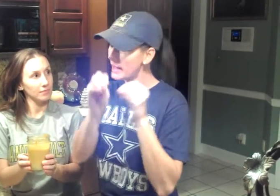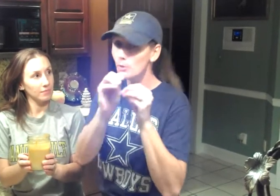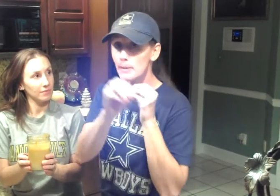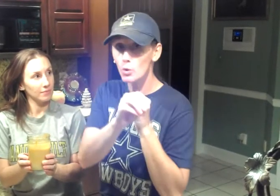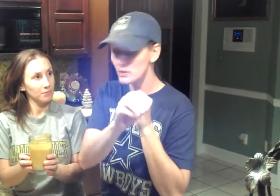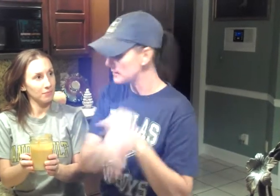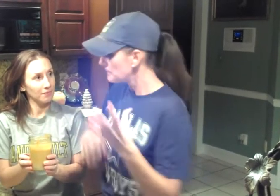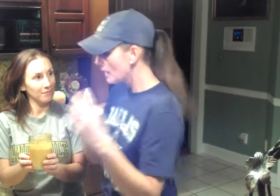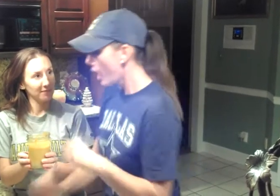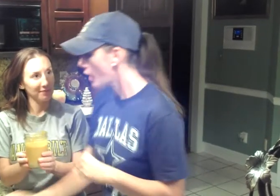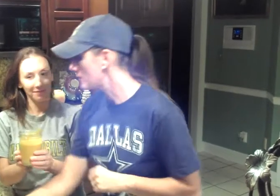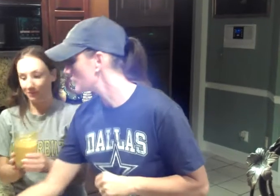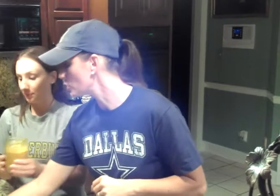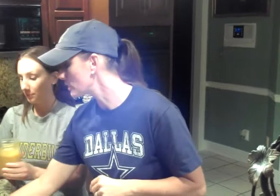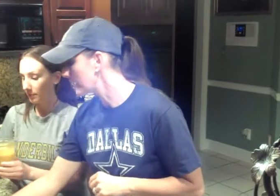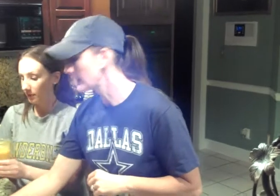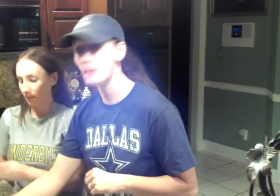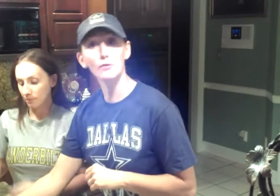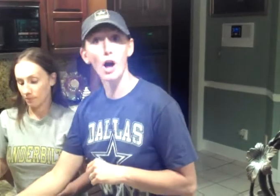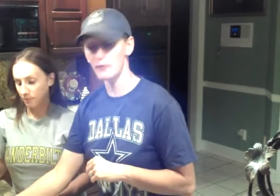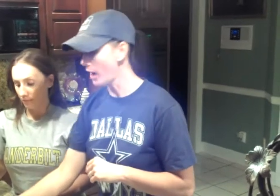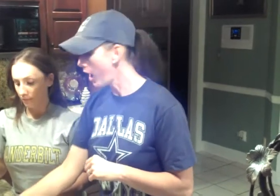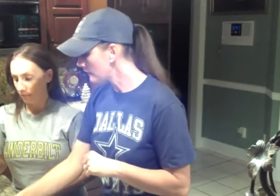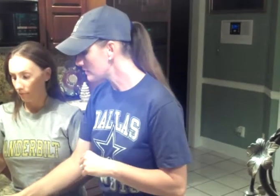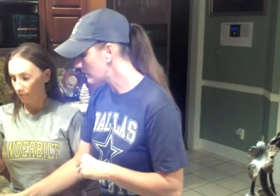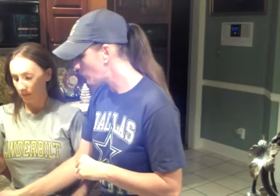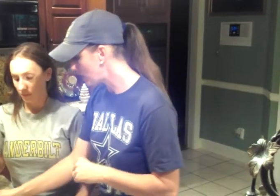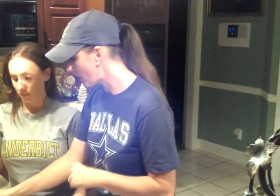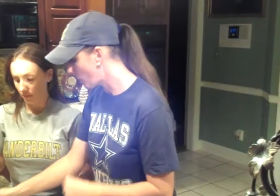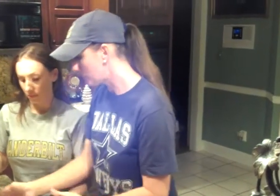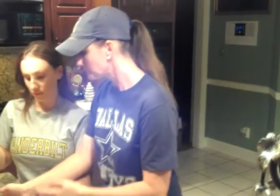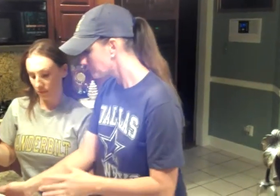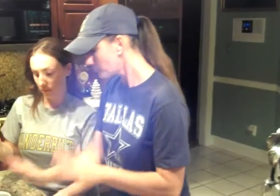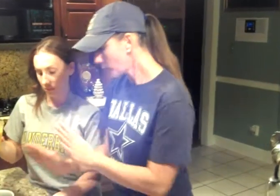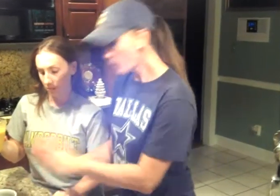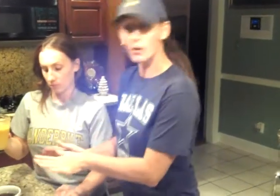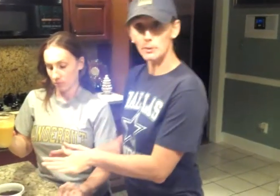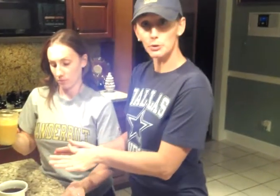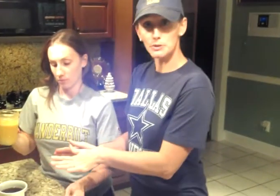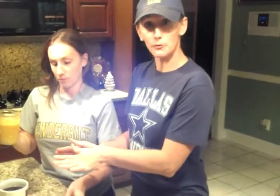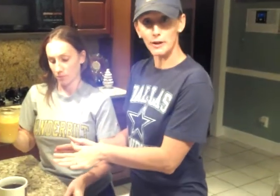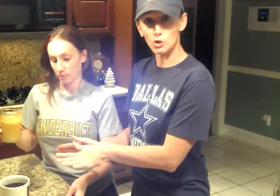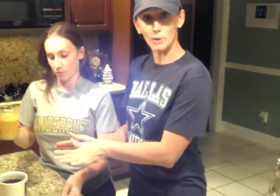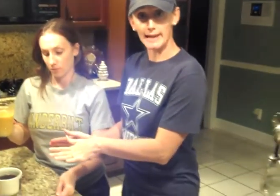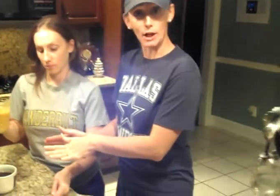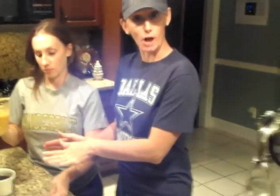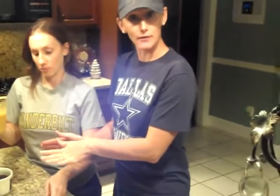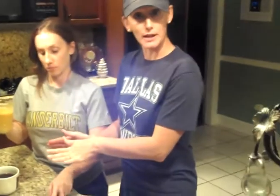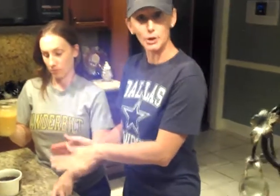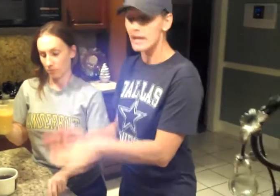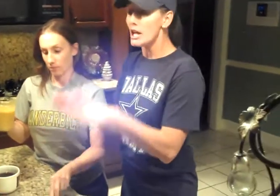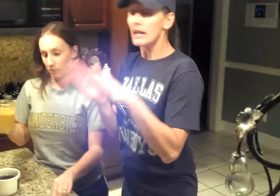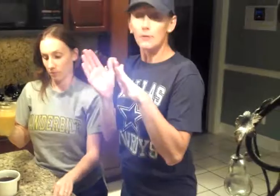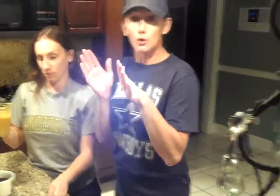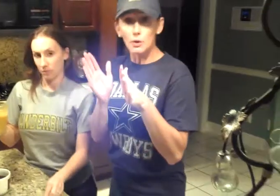a little bit more of this. All right, so then you're going to take a cup of coffee. Obviously, we know we've already brewed some fresh organic coffee here. If you can